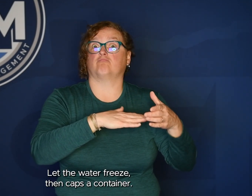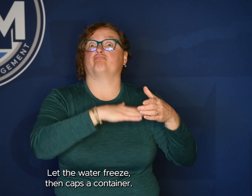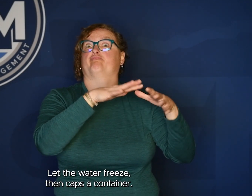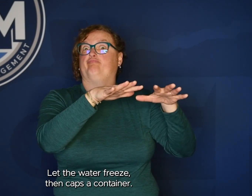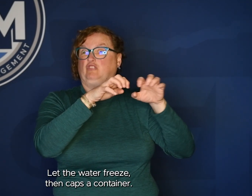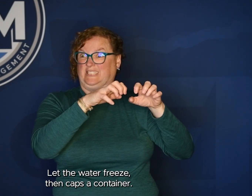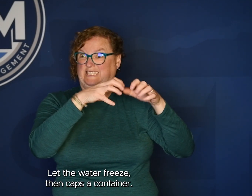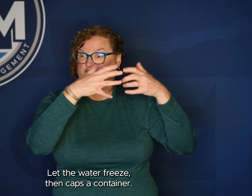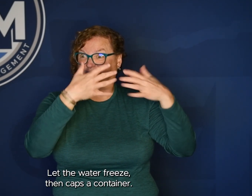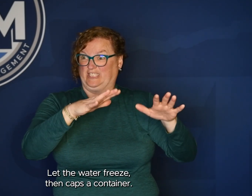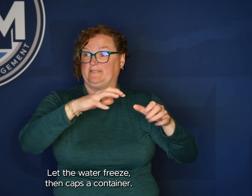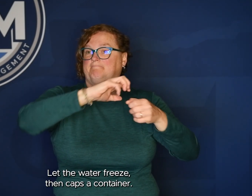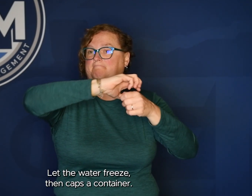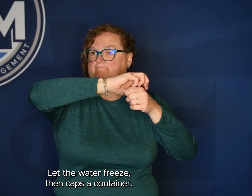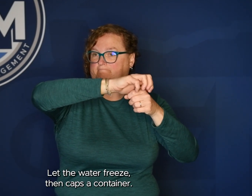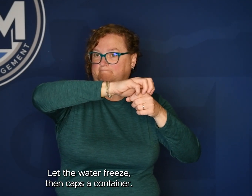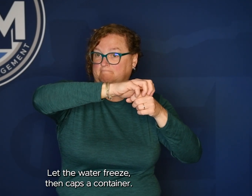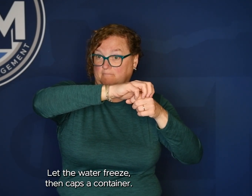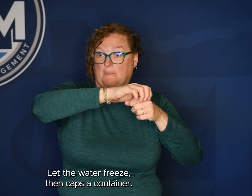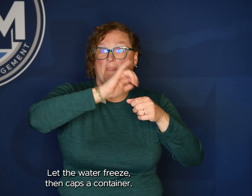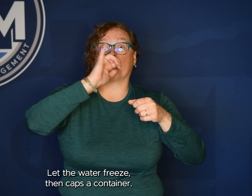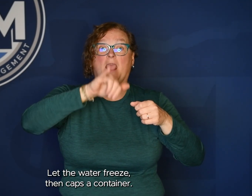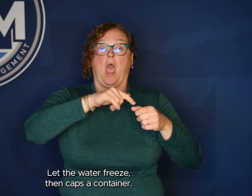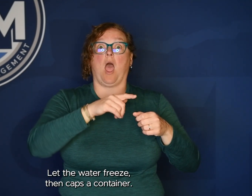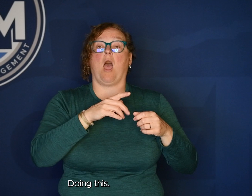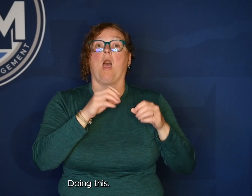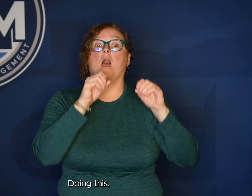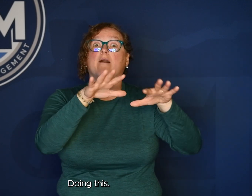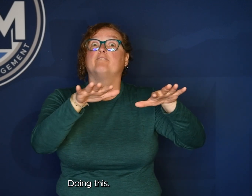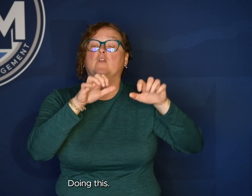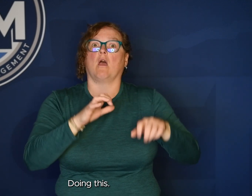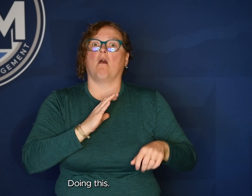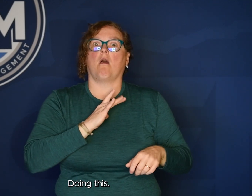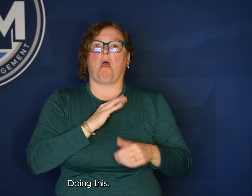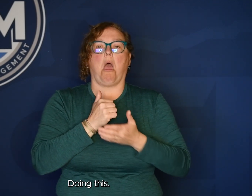Let the water freeze, then cap the container, doing this.